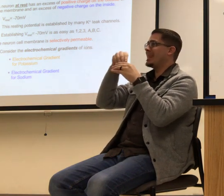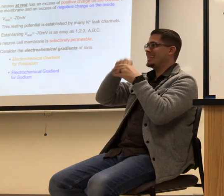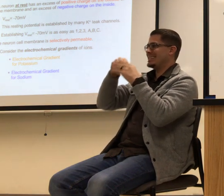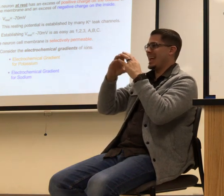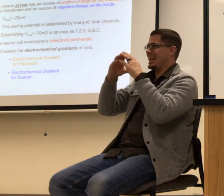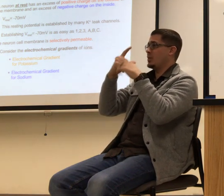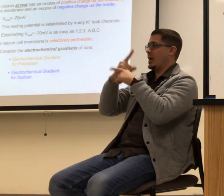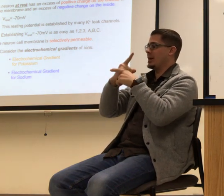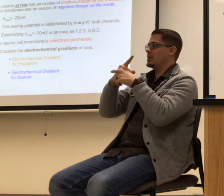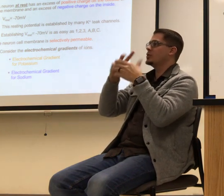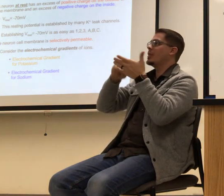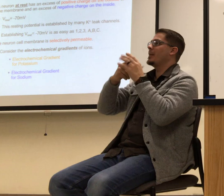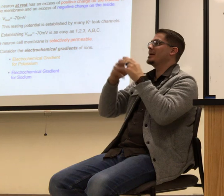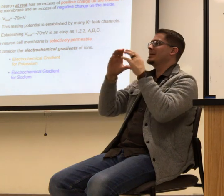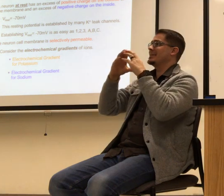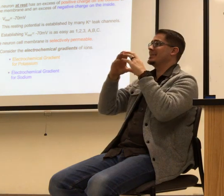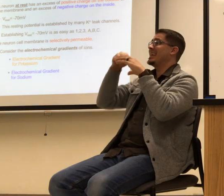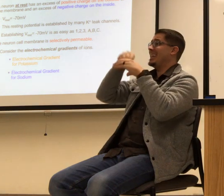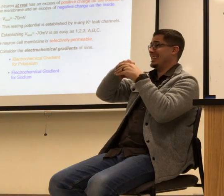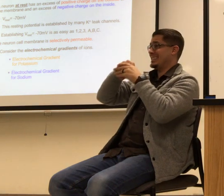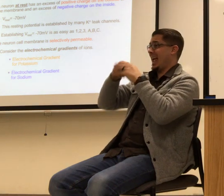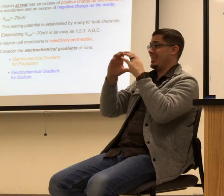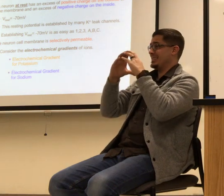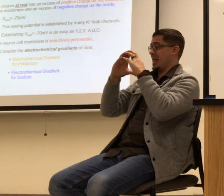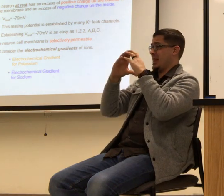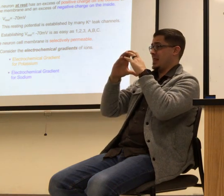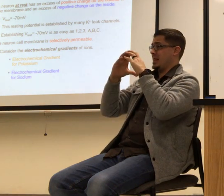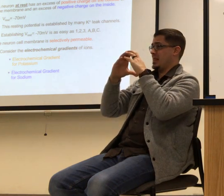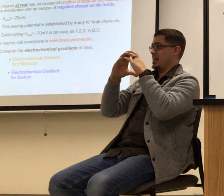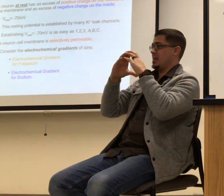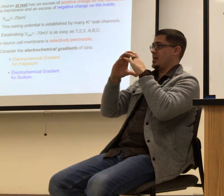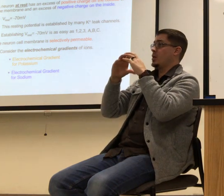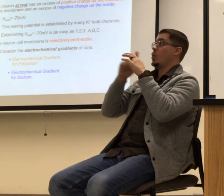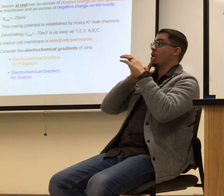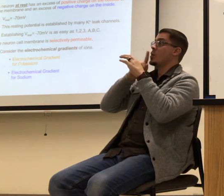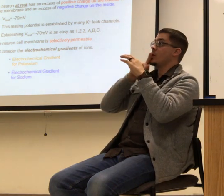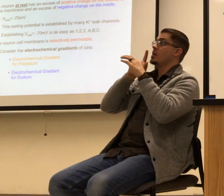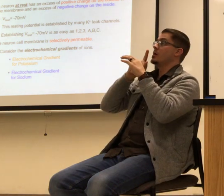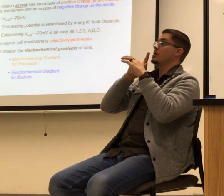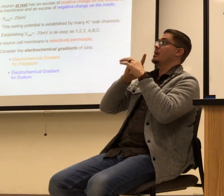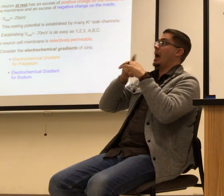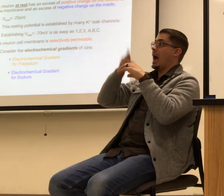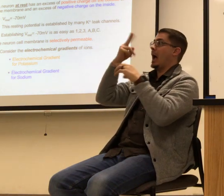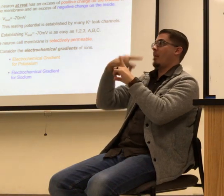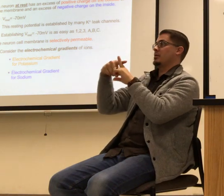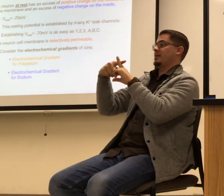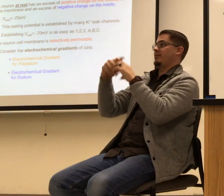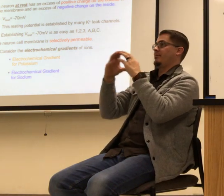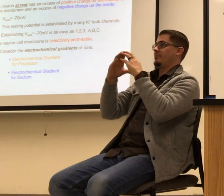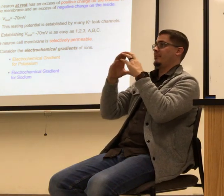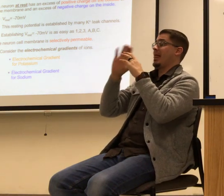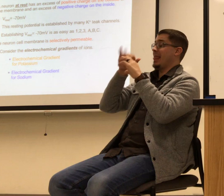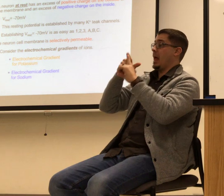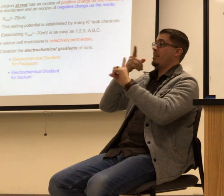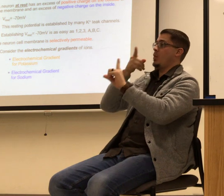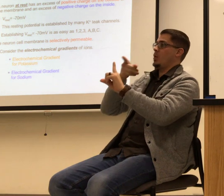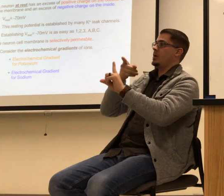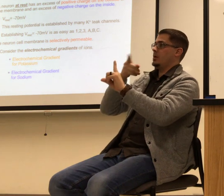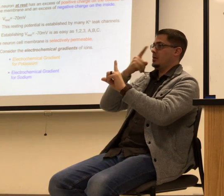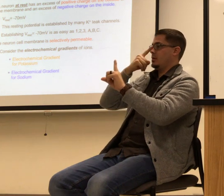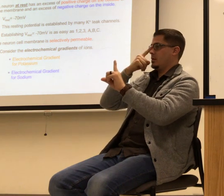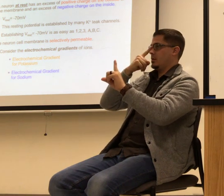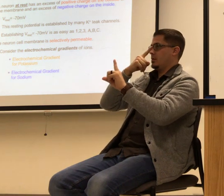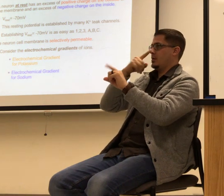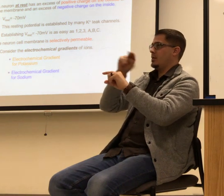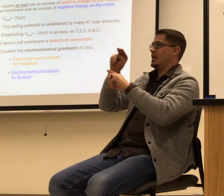So that means the inside of the cell is super positive. It's at that point